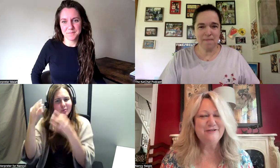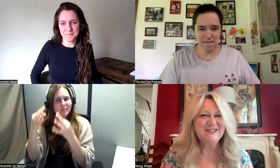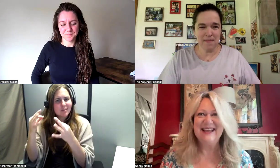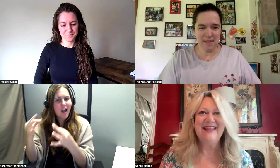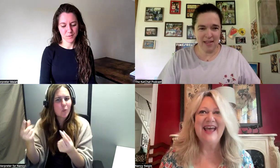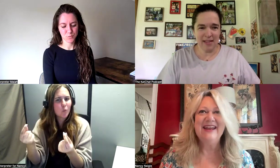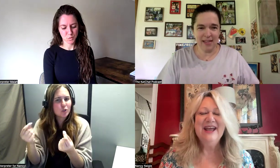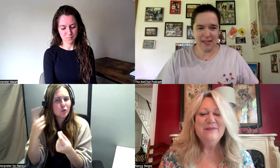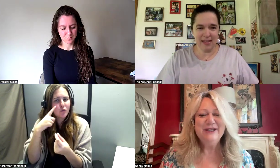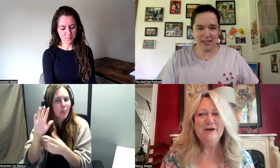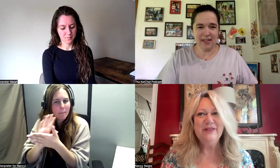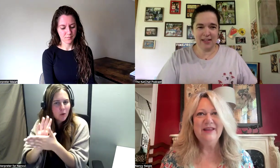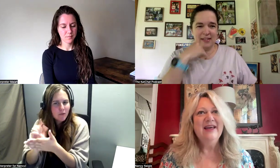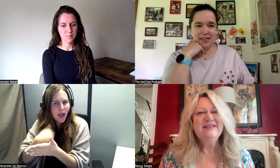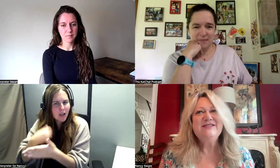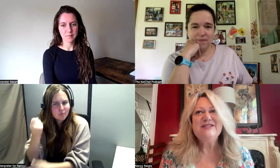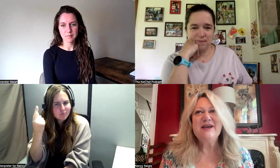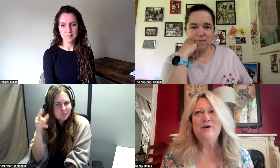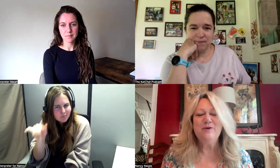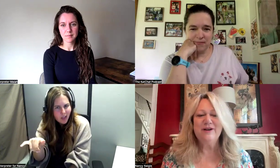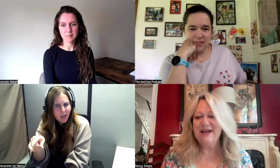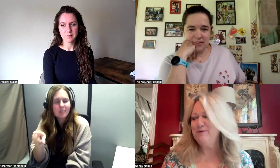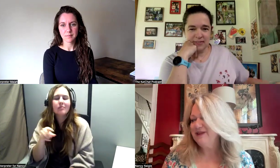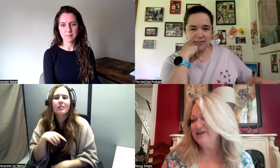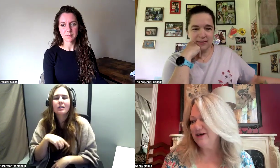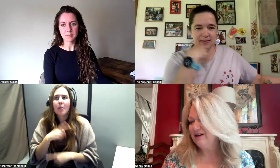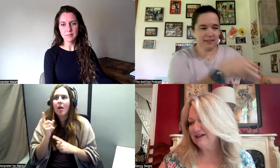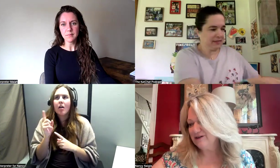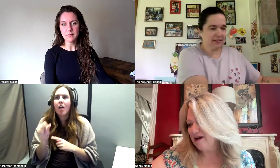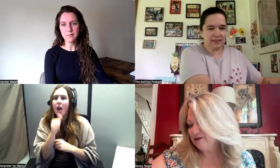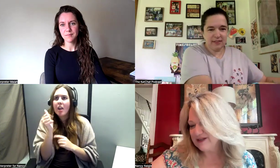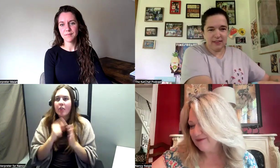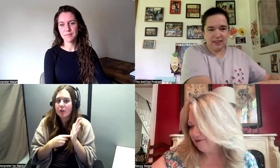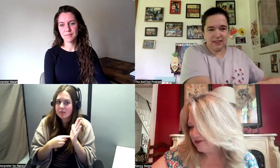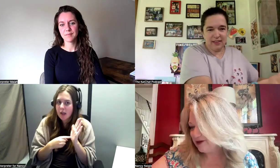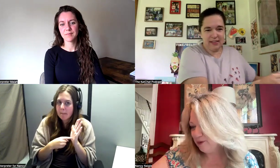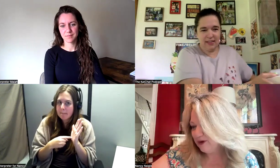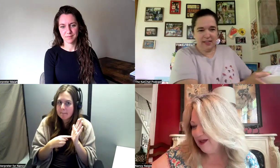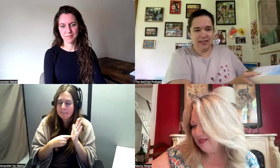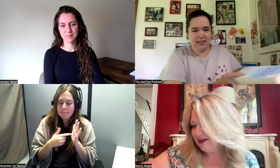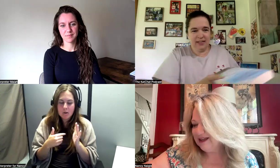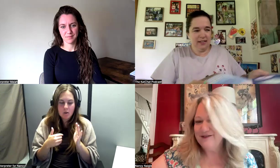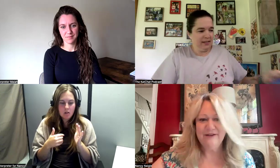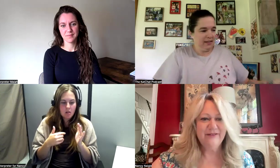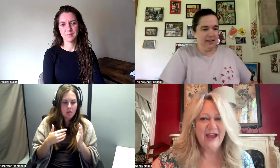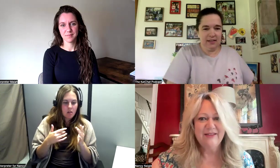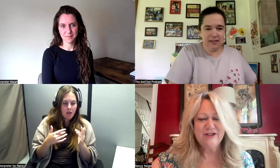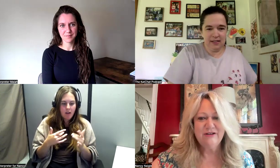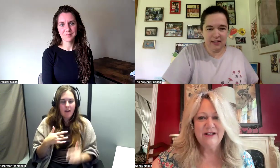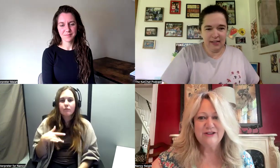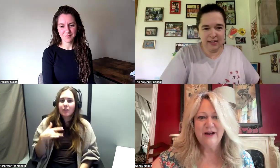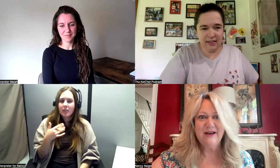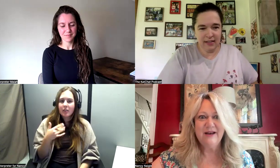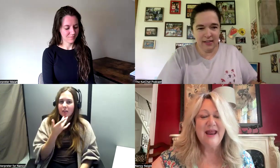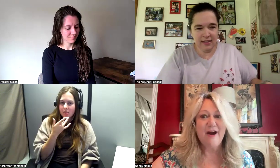movie. And I understand that. But this is just like one more example. I mean, the Shell Collector novels, I feel so lucky to have had the